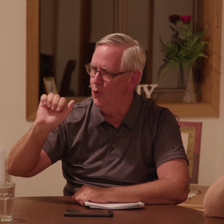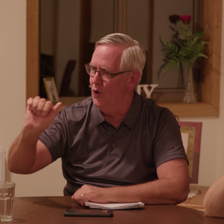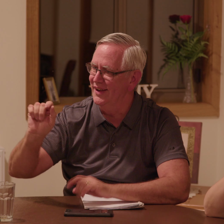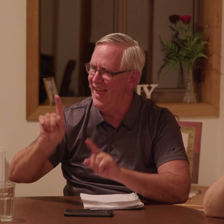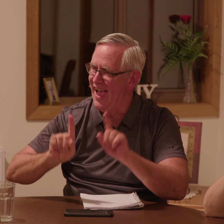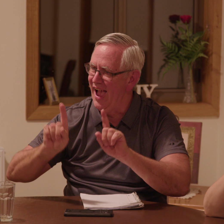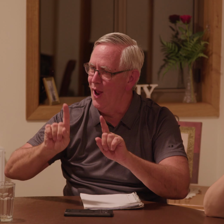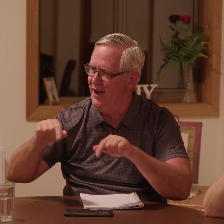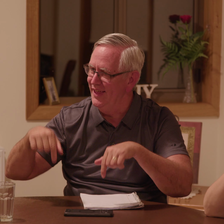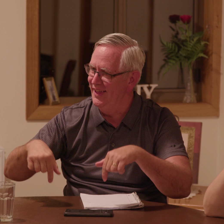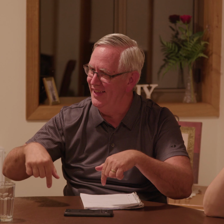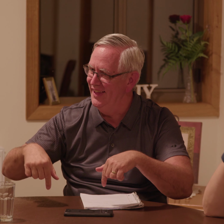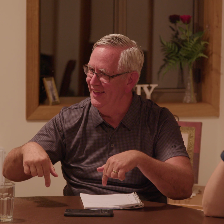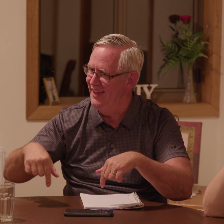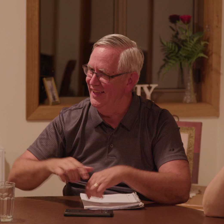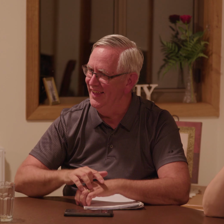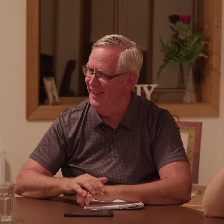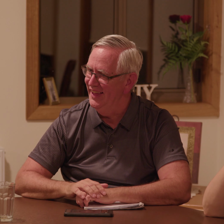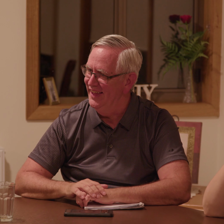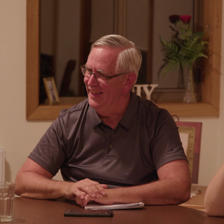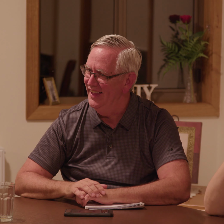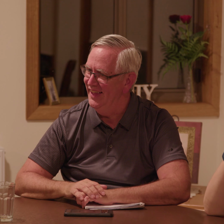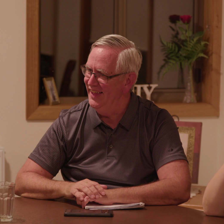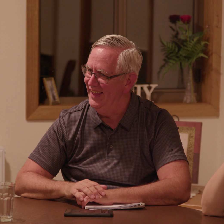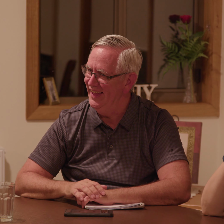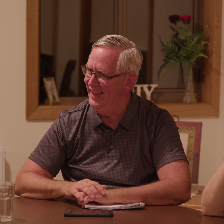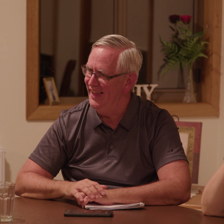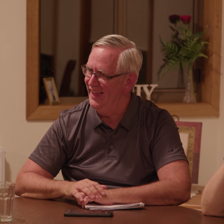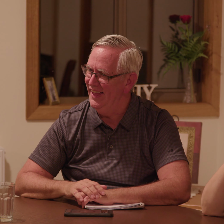right town. What's the name of your town?